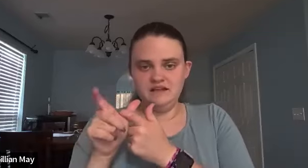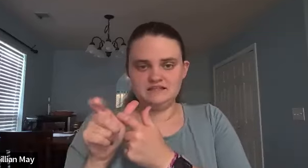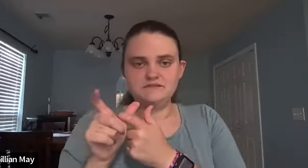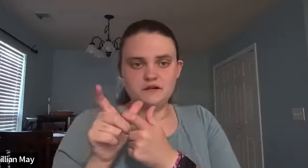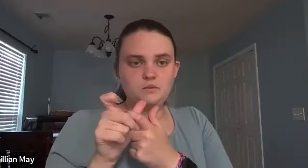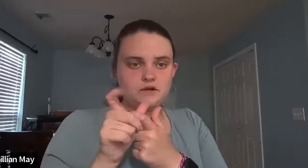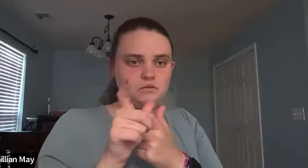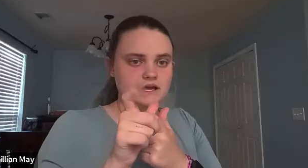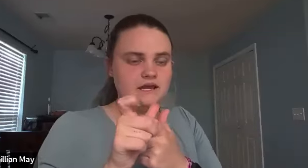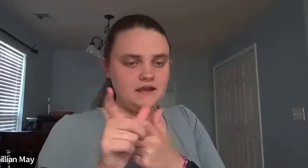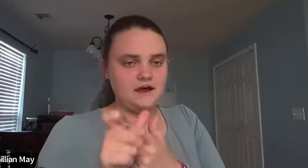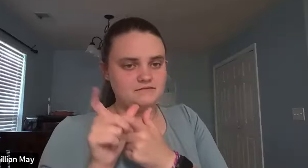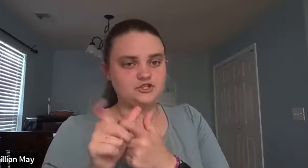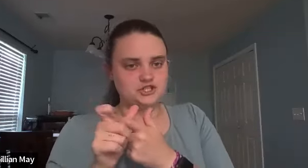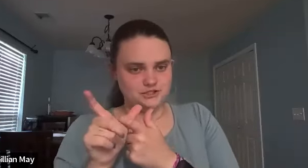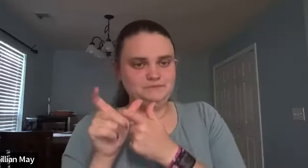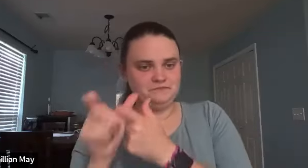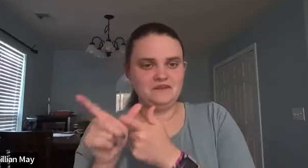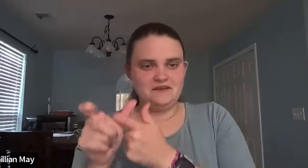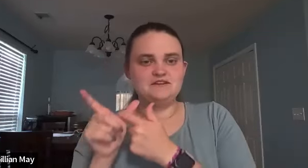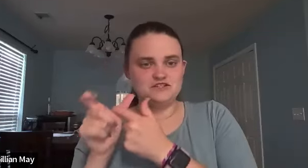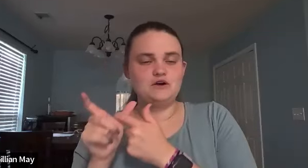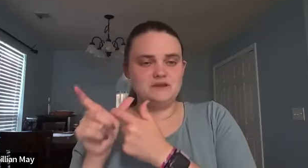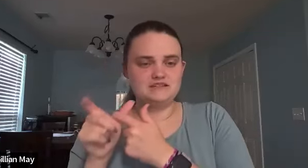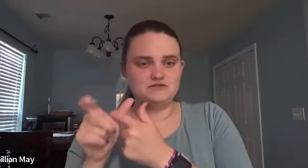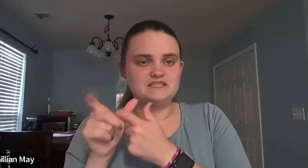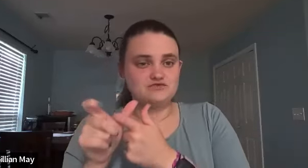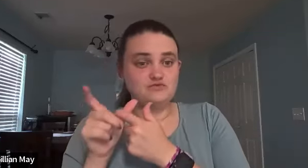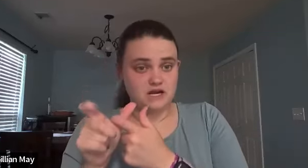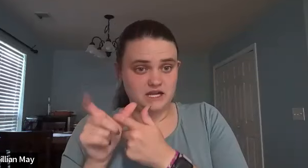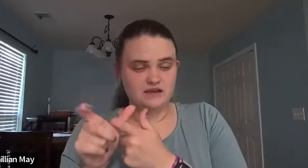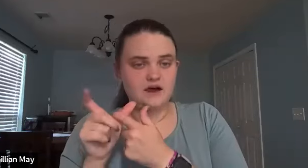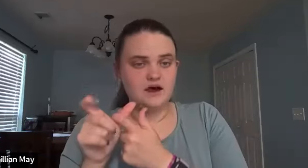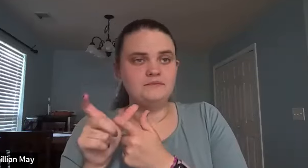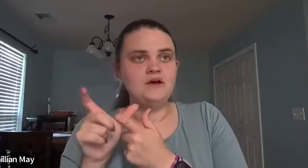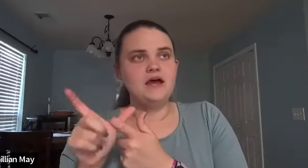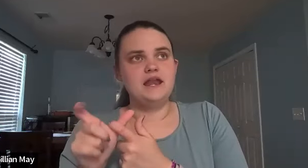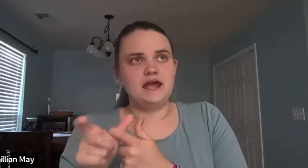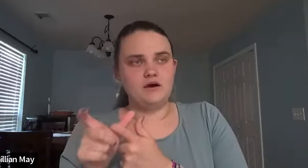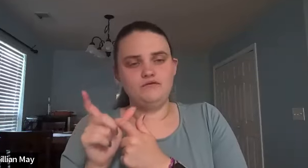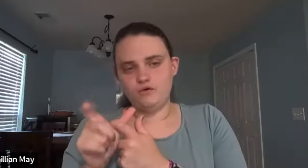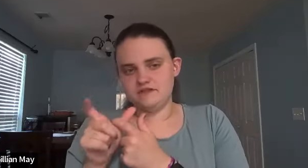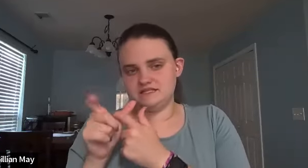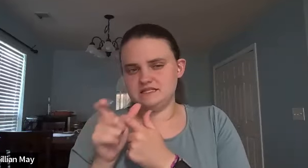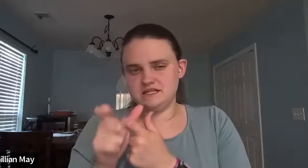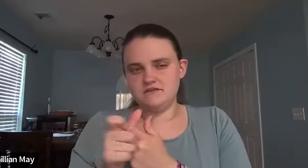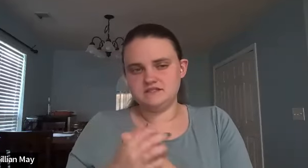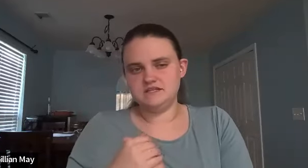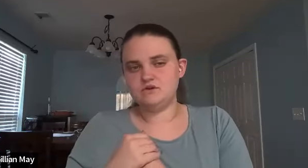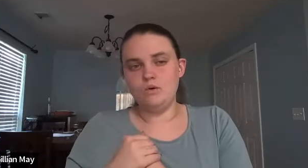It's a very weird one, for sure. So, but yes, so this is running. Now for this is not that this would only